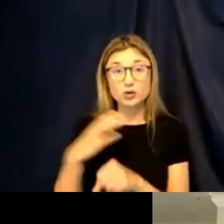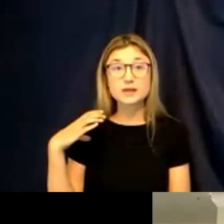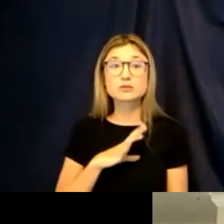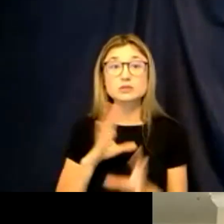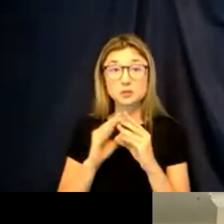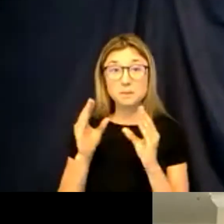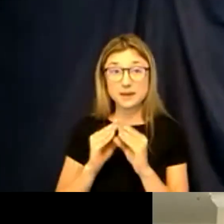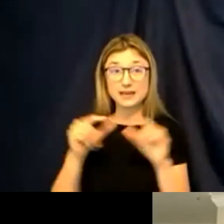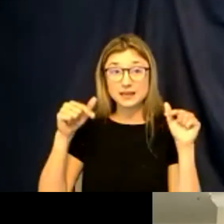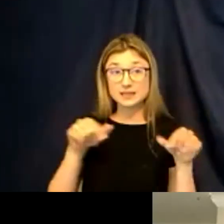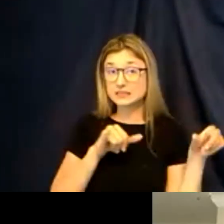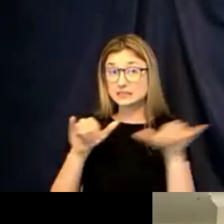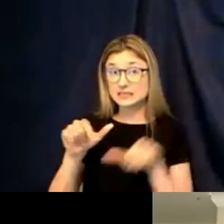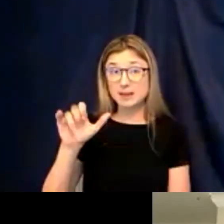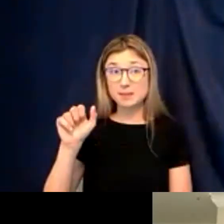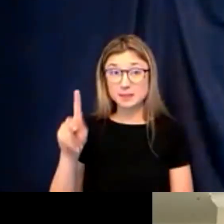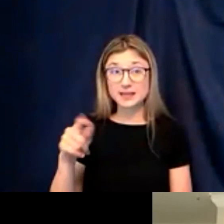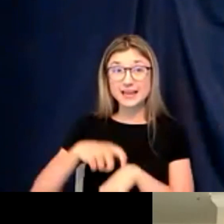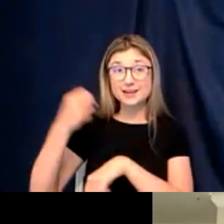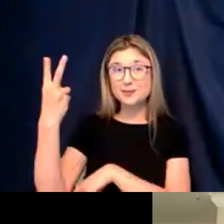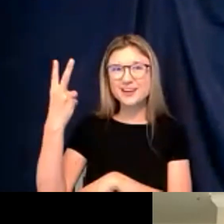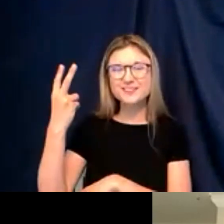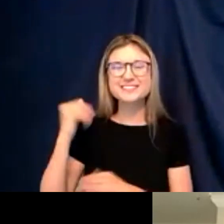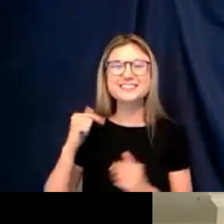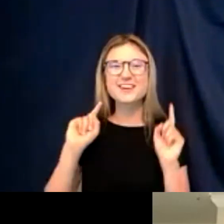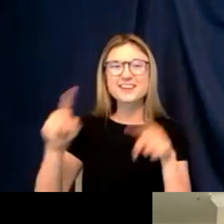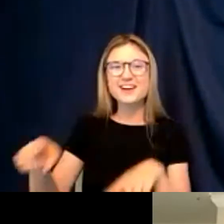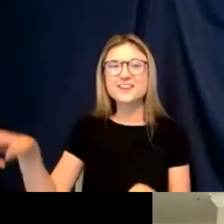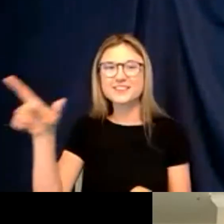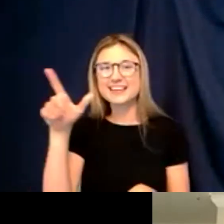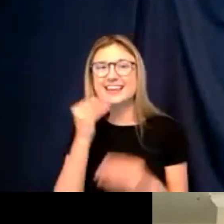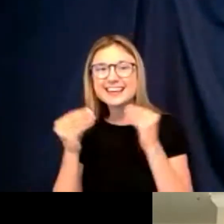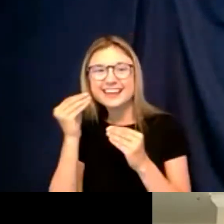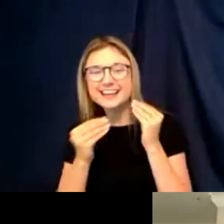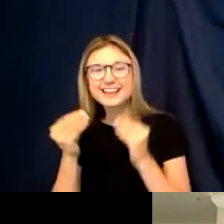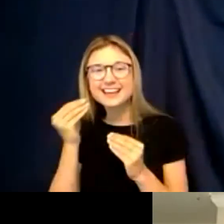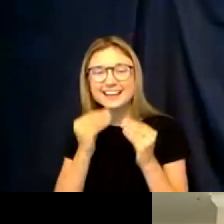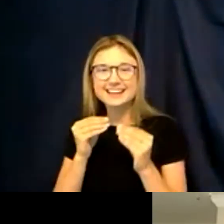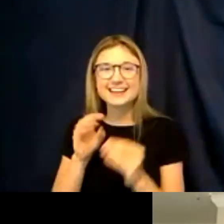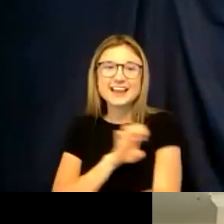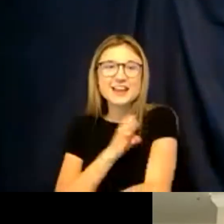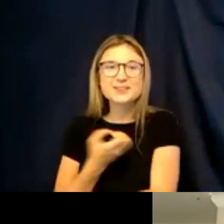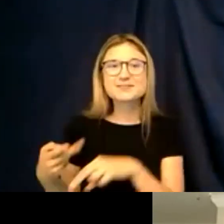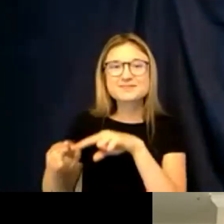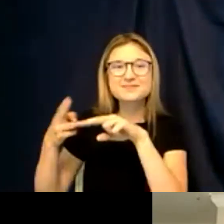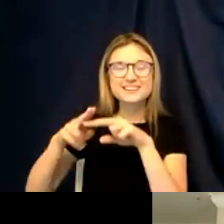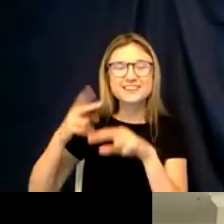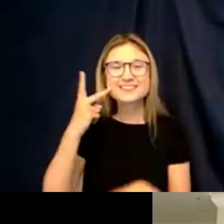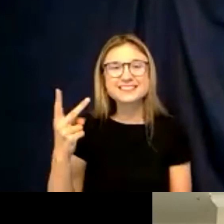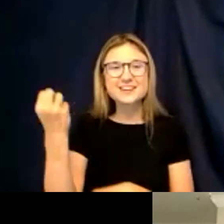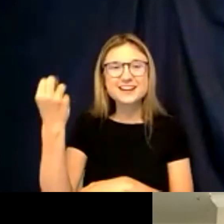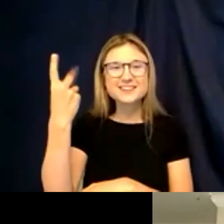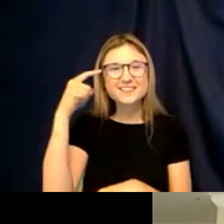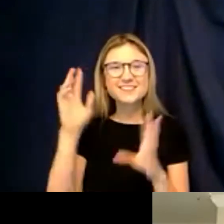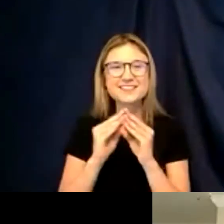o'clock. So get some lunch and your energy, and we'll see you all at noon for that meeting. Thank you, guys. And